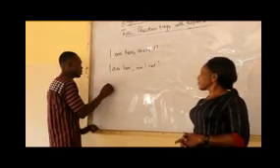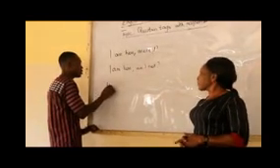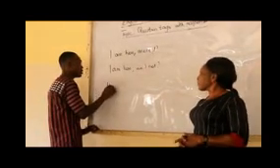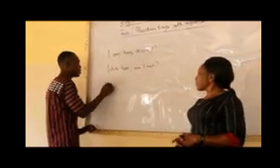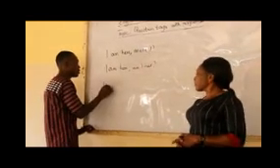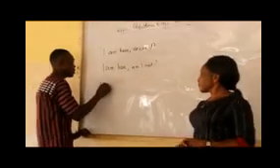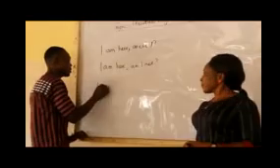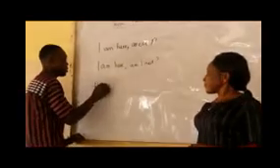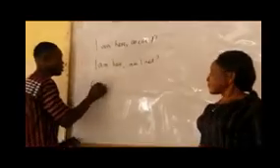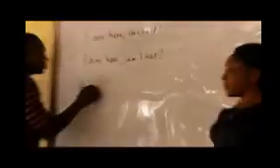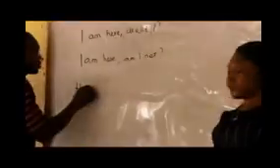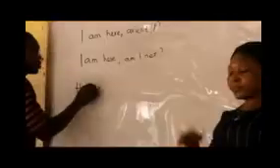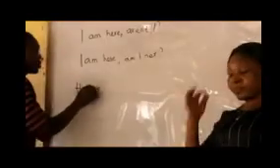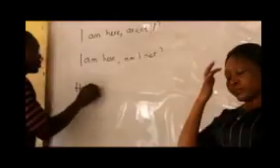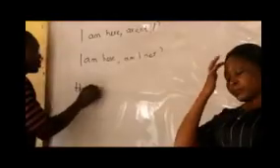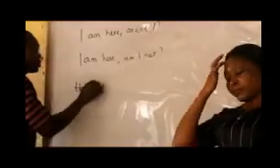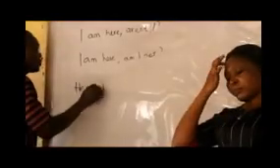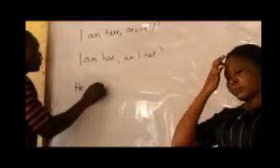He